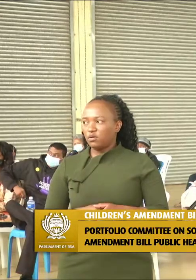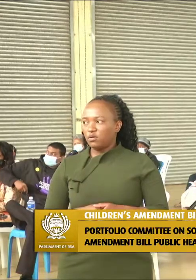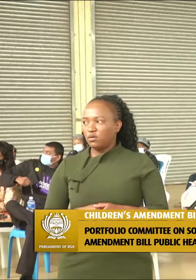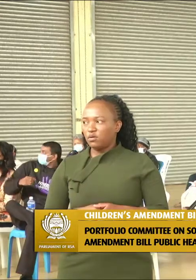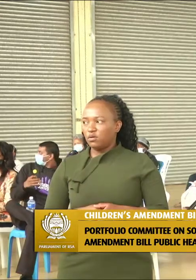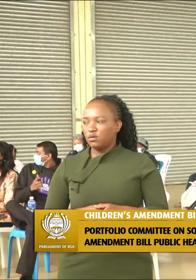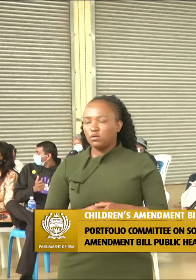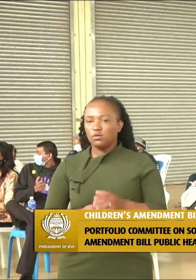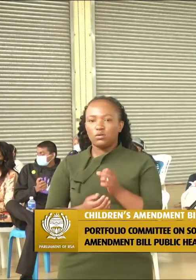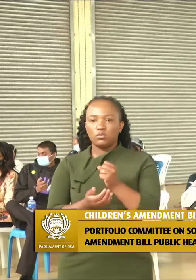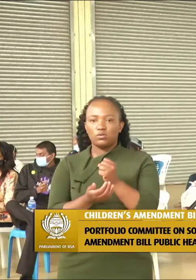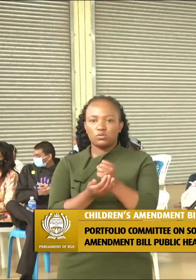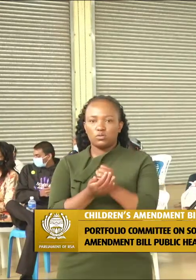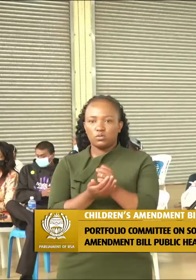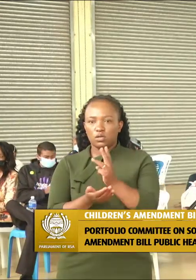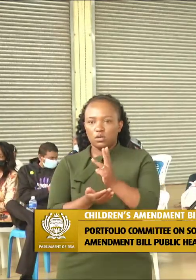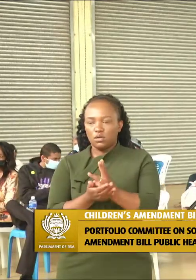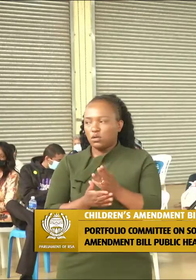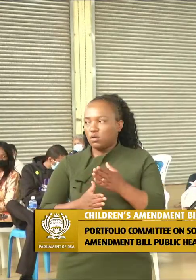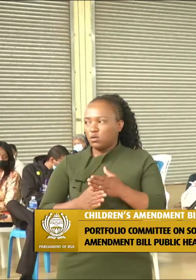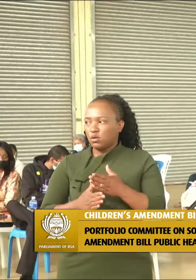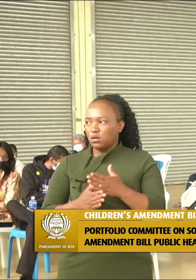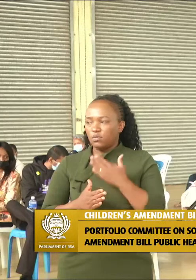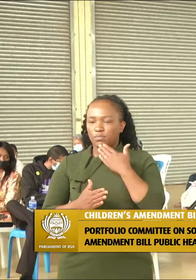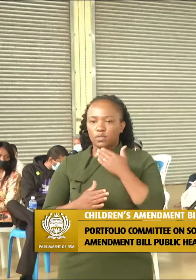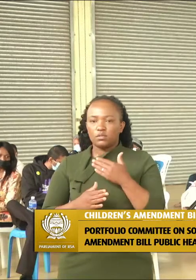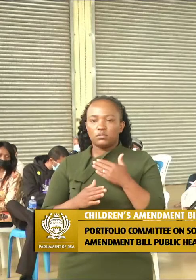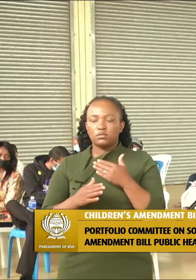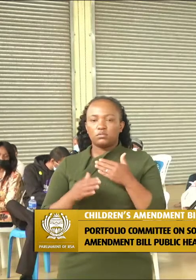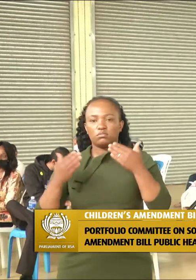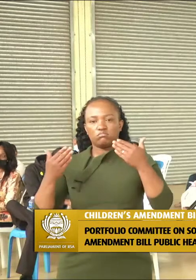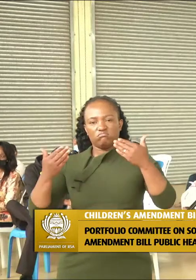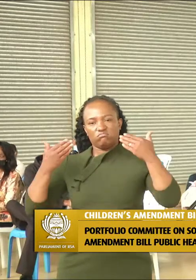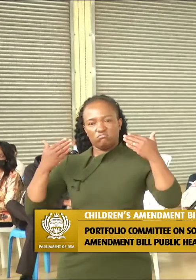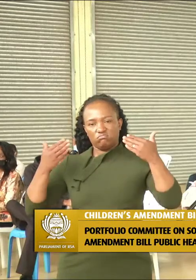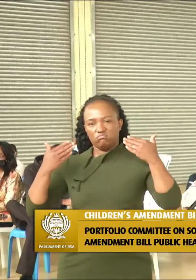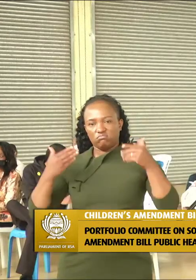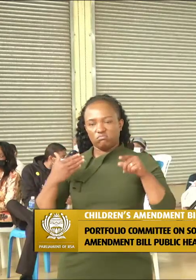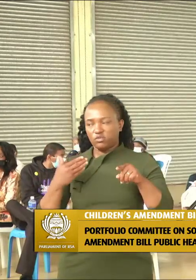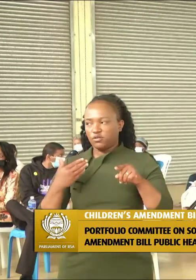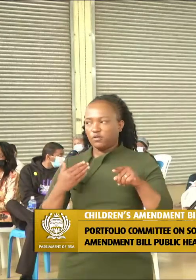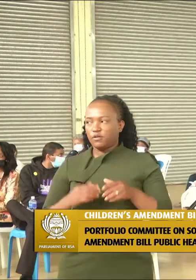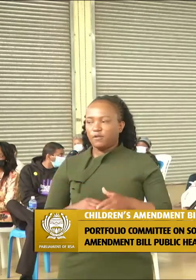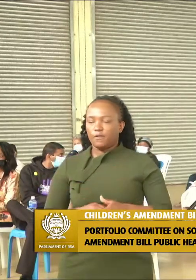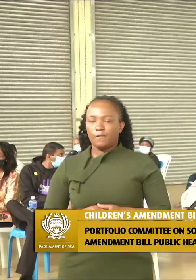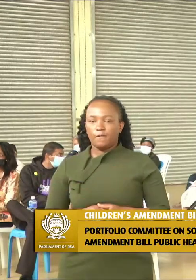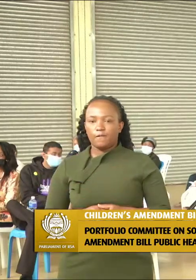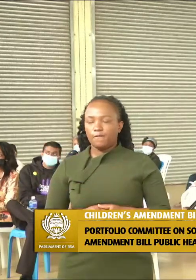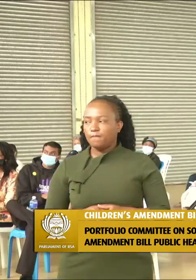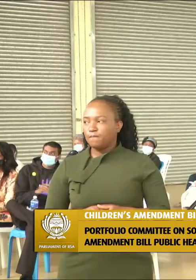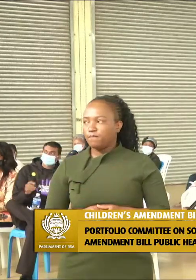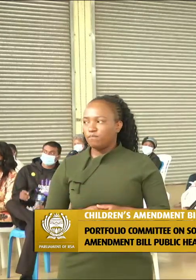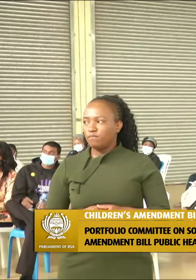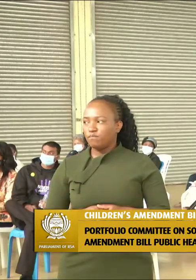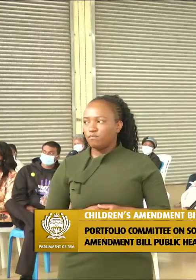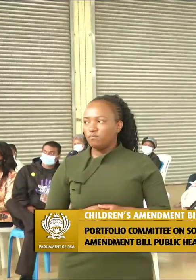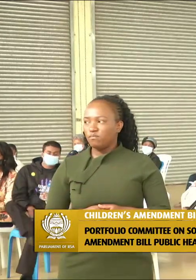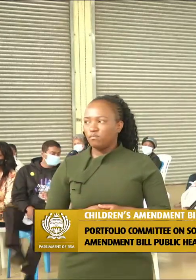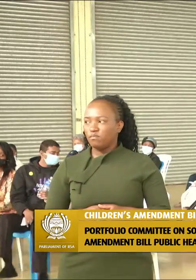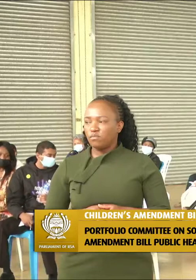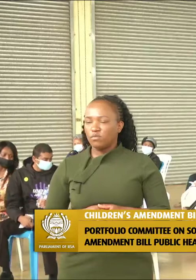can you move a little bit backward, or just by that corner, so that nikhulume kahle,